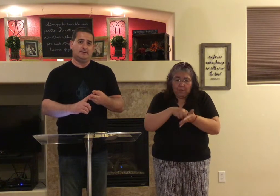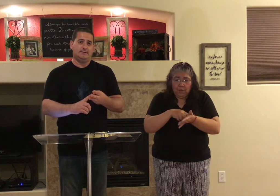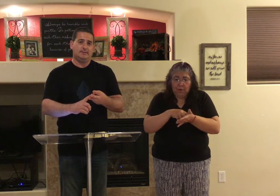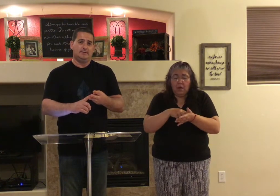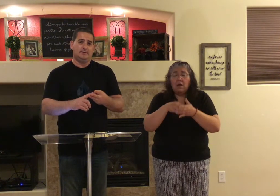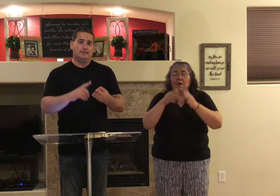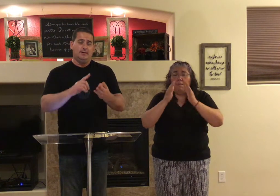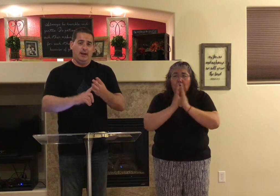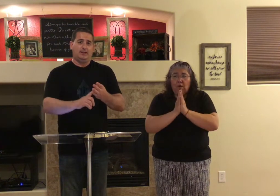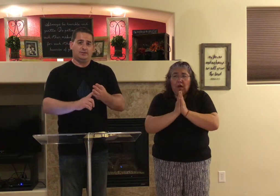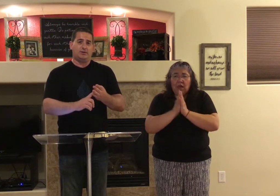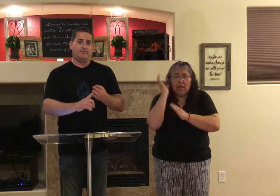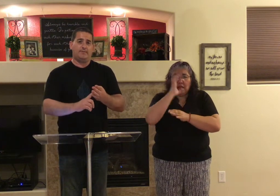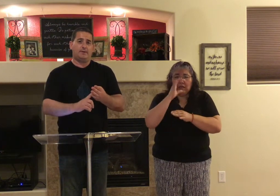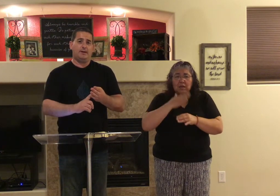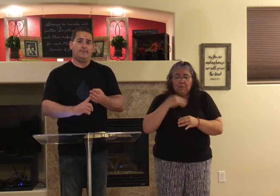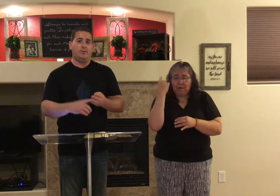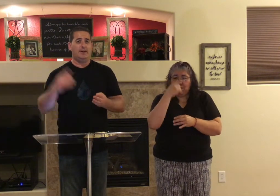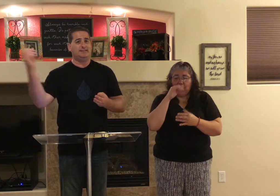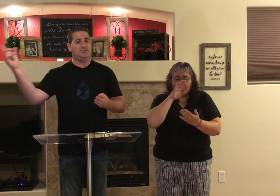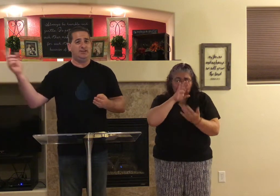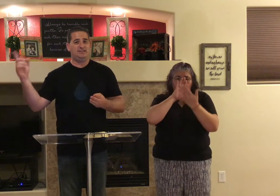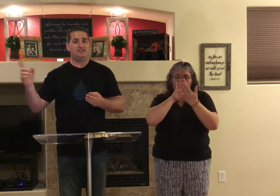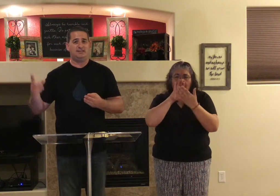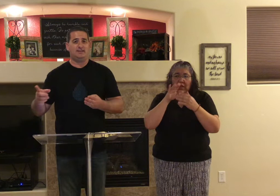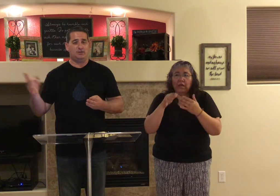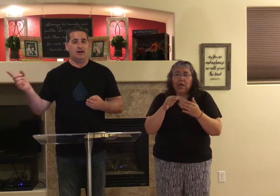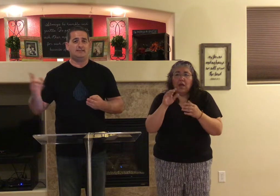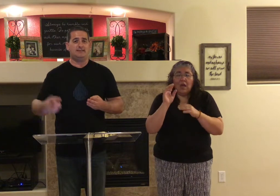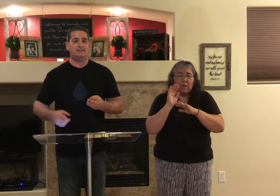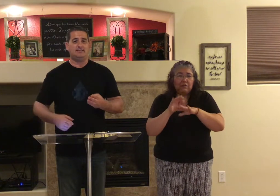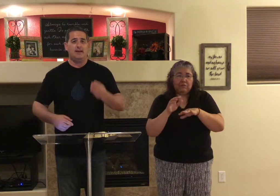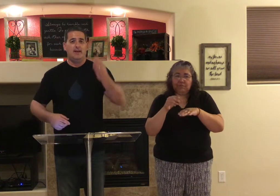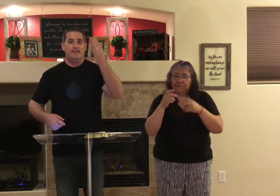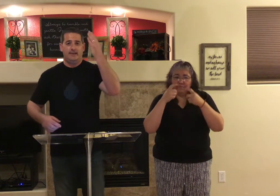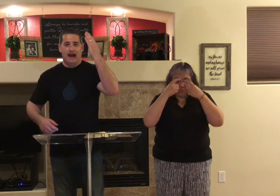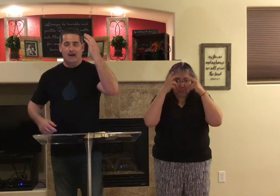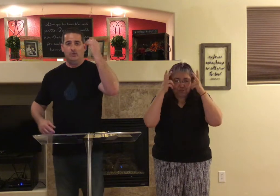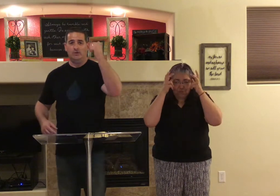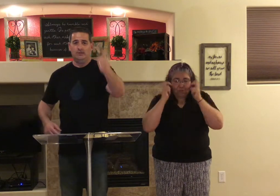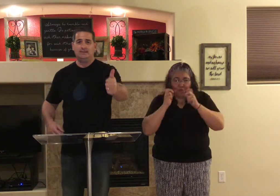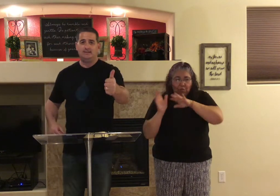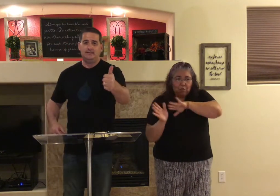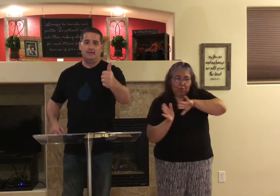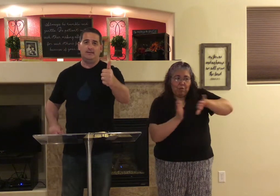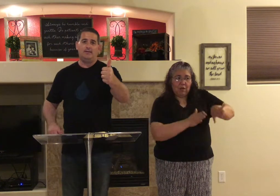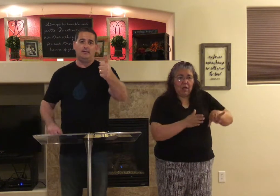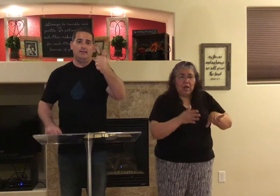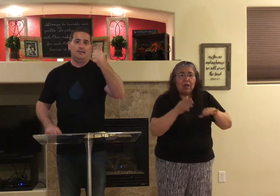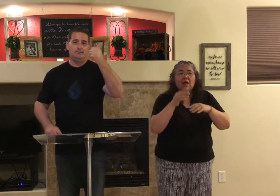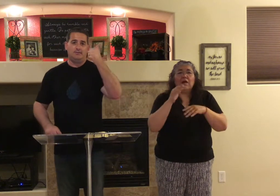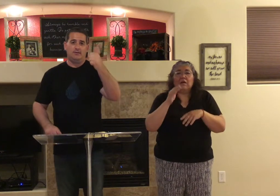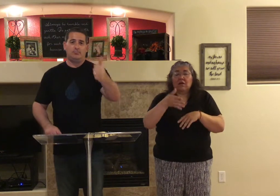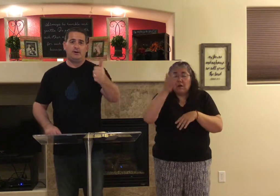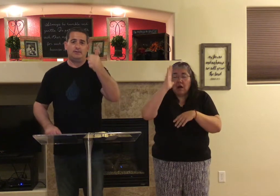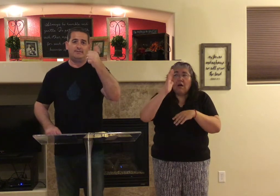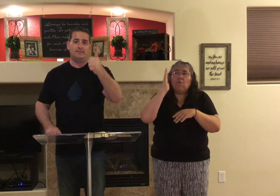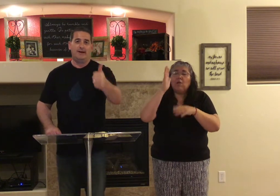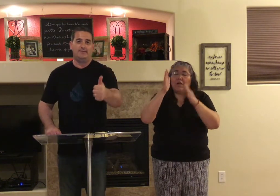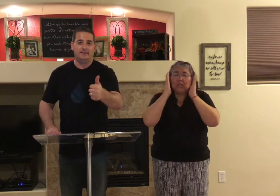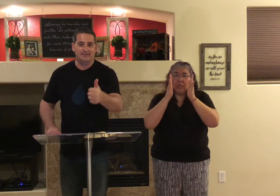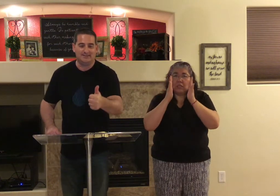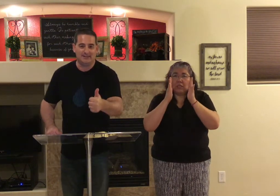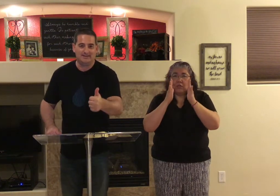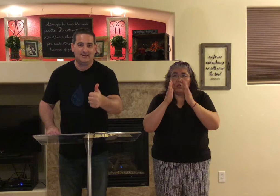face and turn from their evil ways, Jesus said, or God says this, then I will listen to their prayers